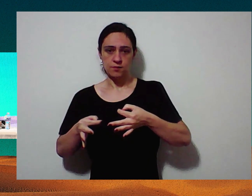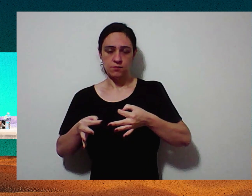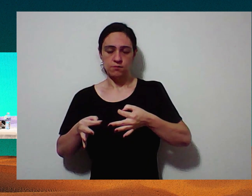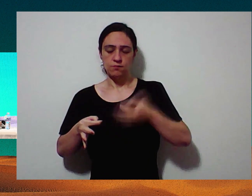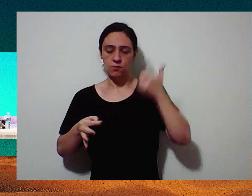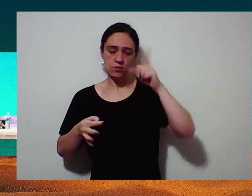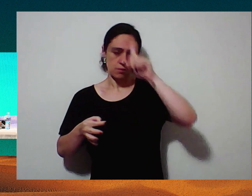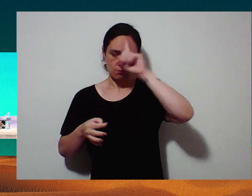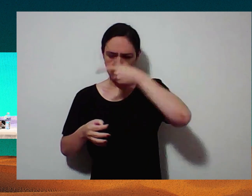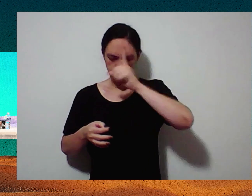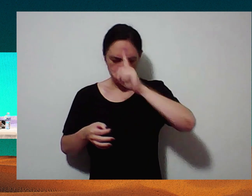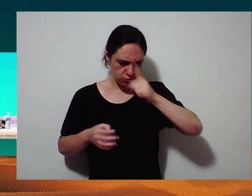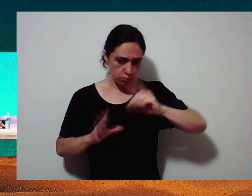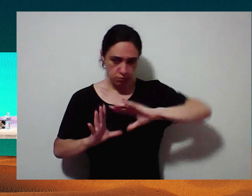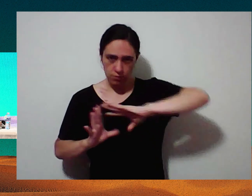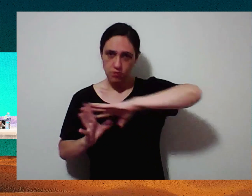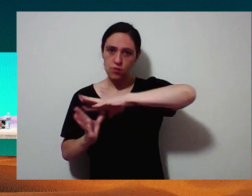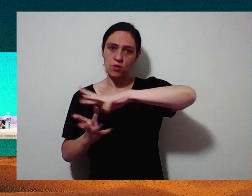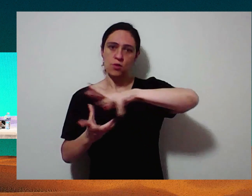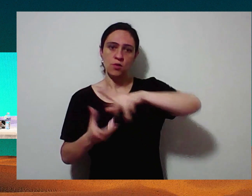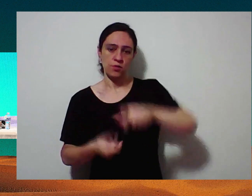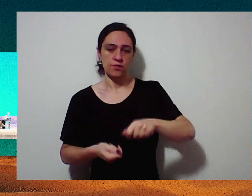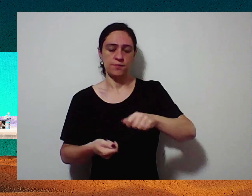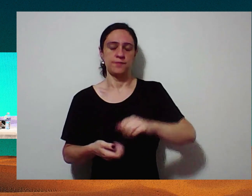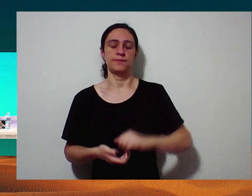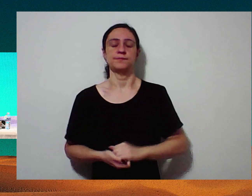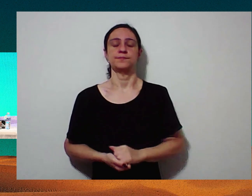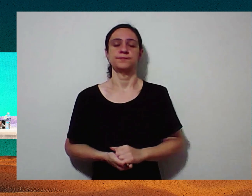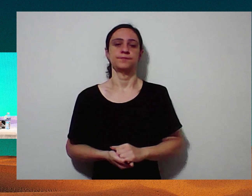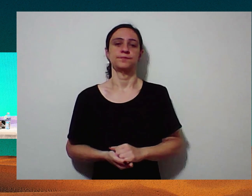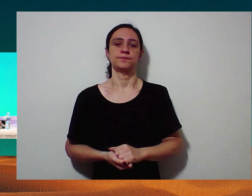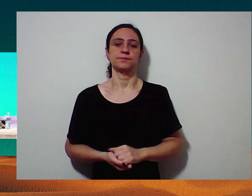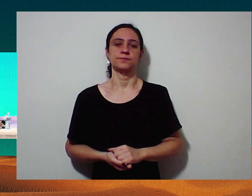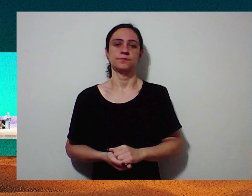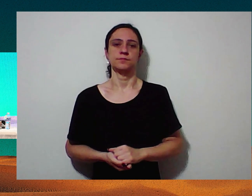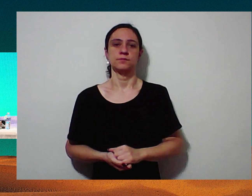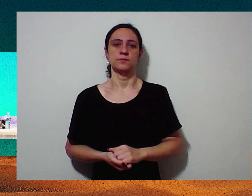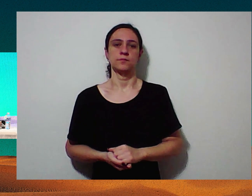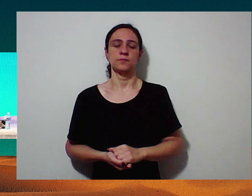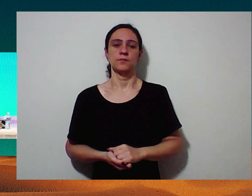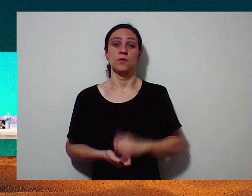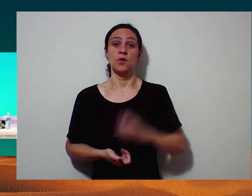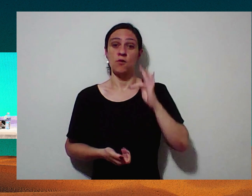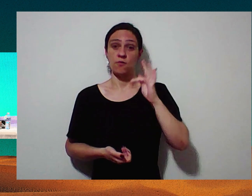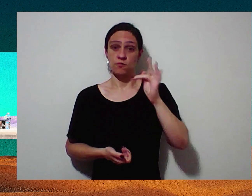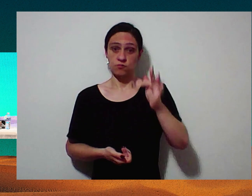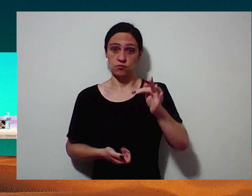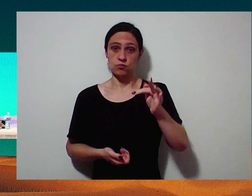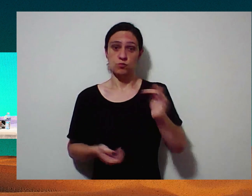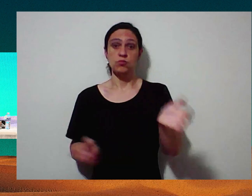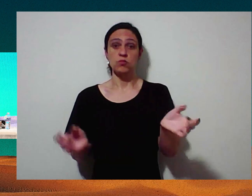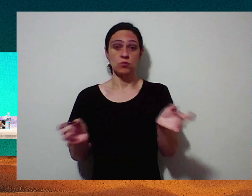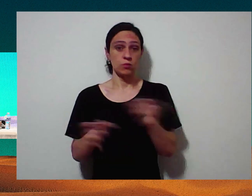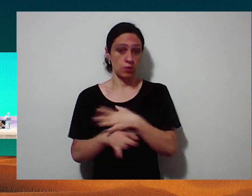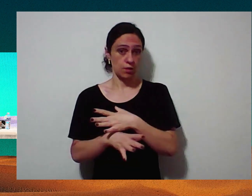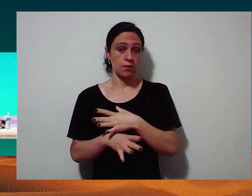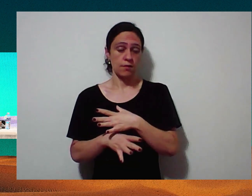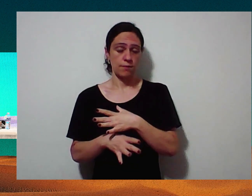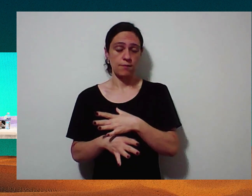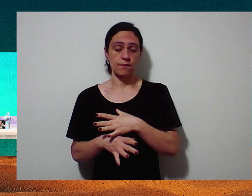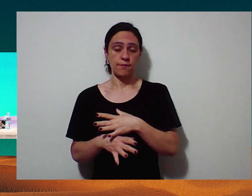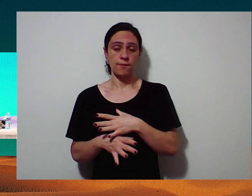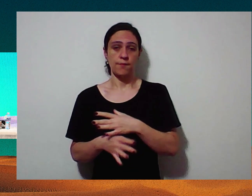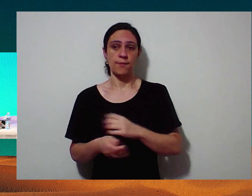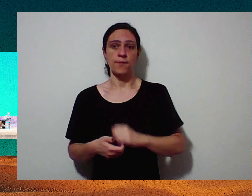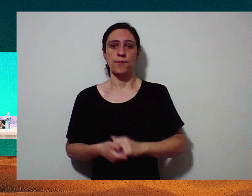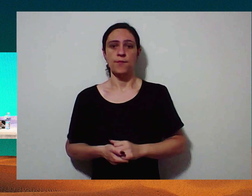he will become the head over all things. E quando terminar, irmão, o milênio, And at the end of the millennium, os